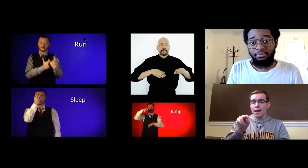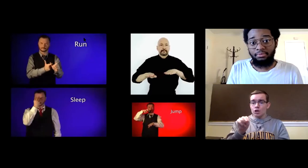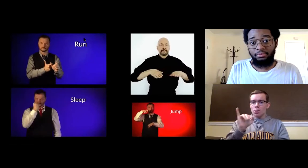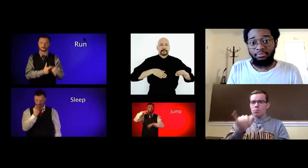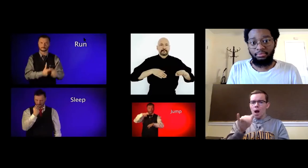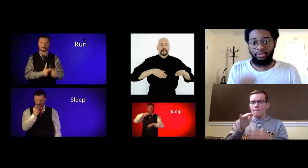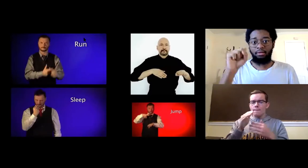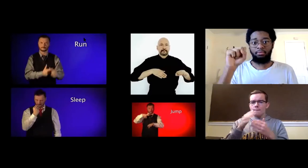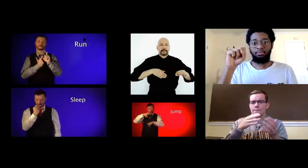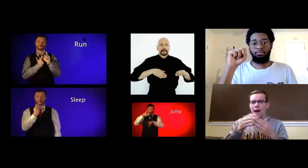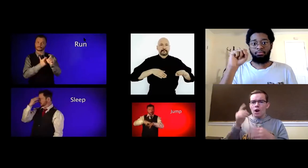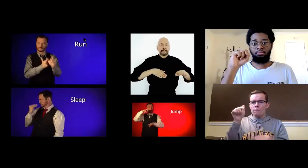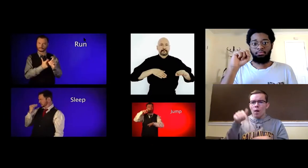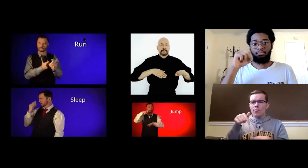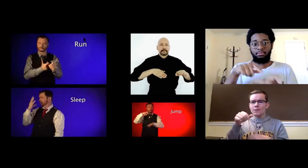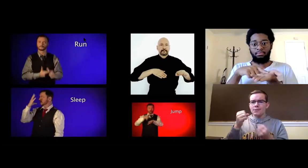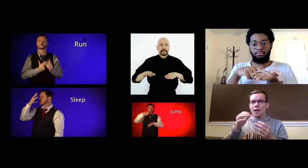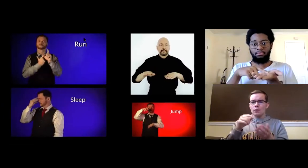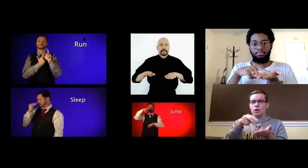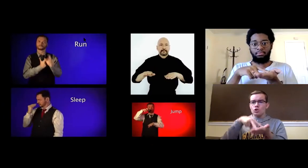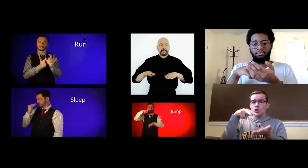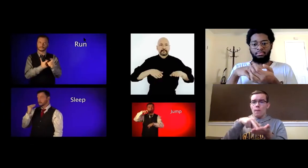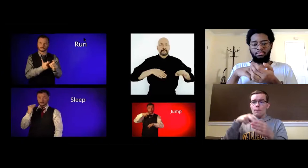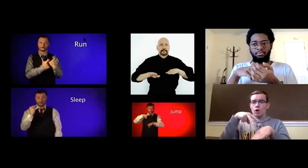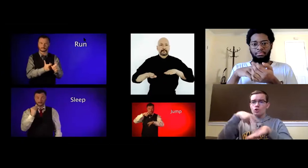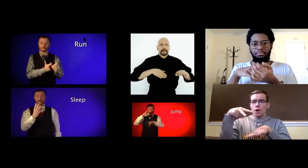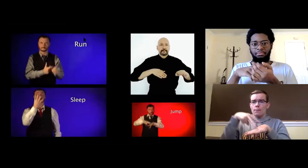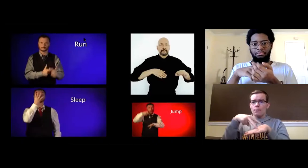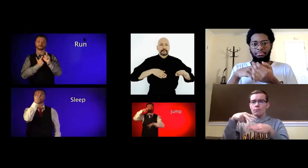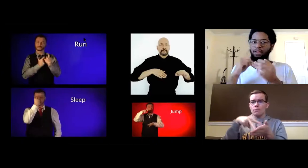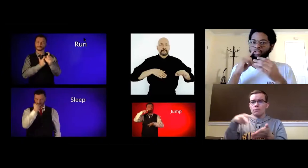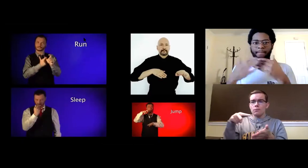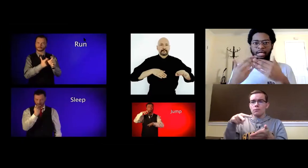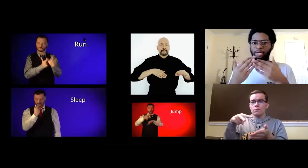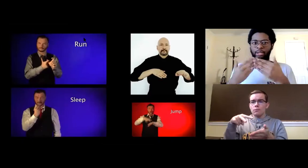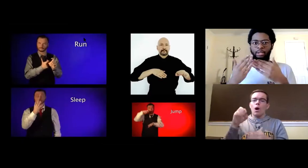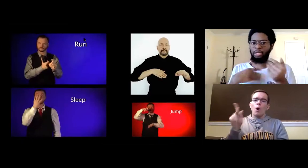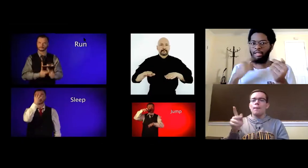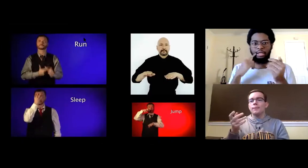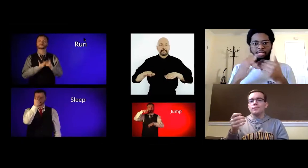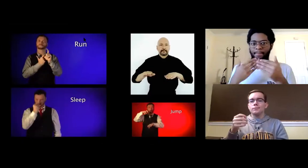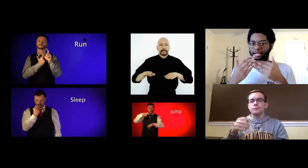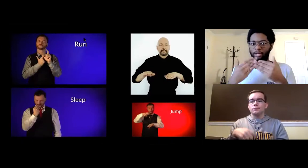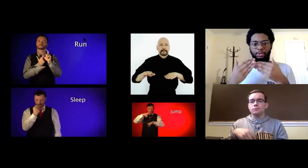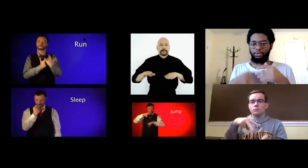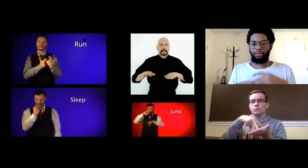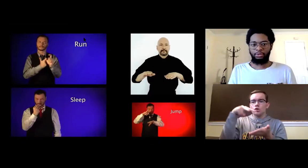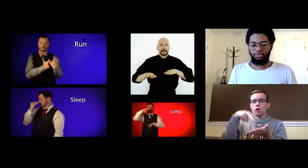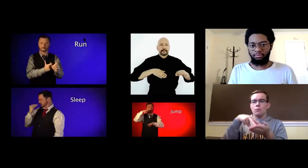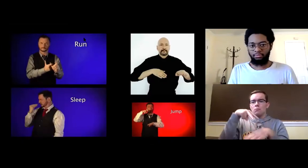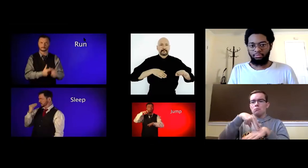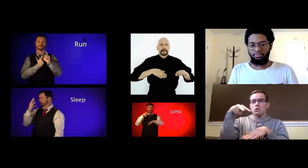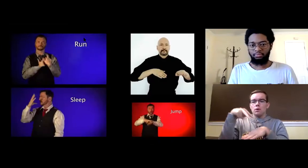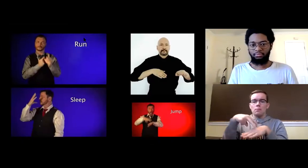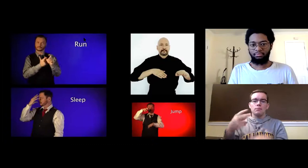I'm curious about the palm orientation for that sign. Does it matter for this sign if we do it this way or this way? I don't believe it